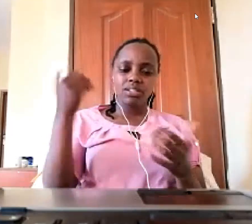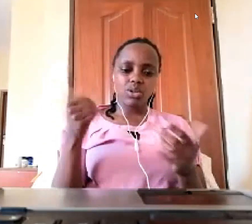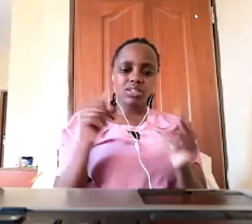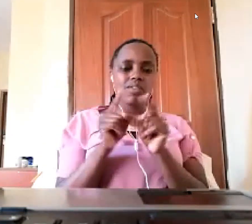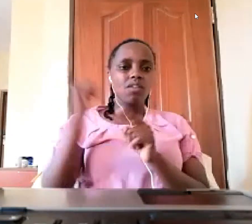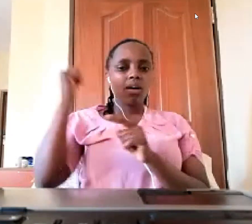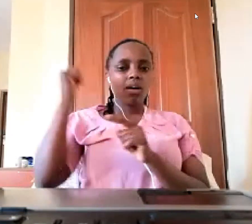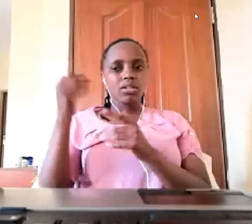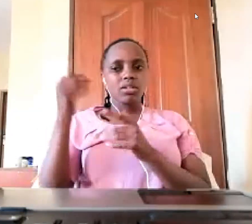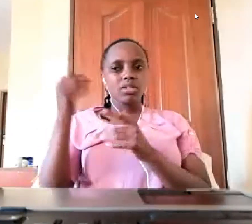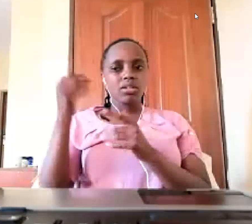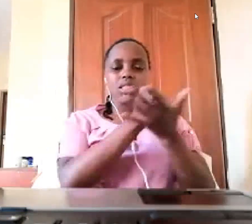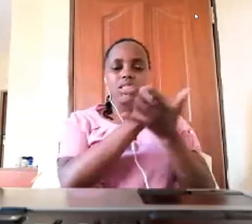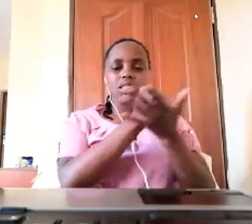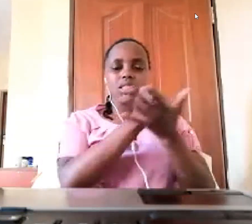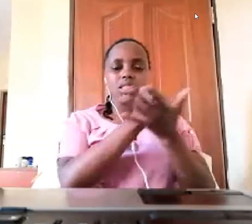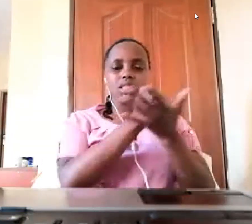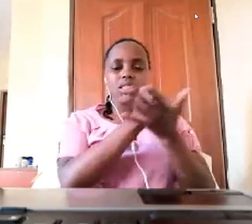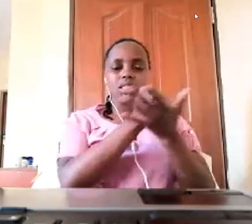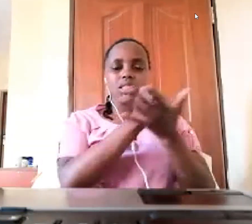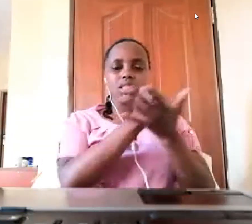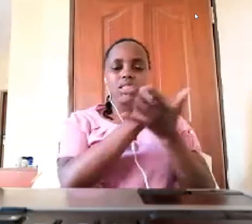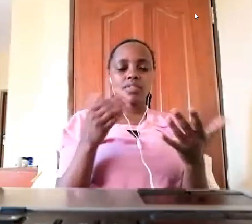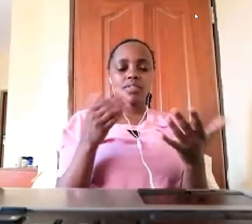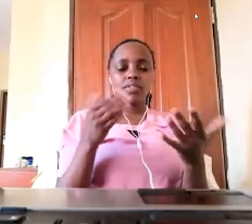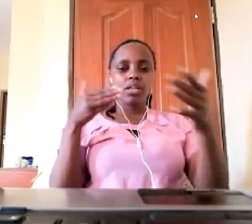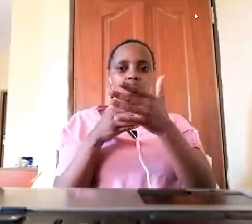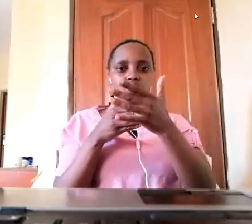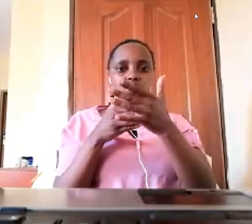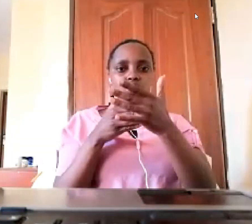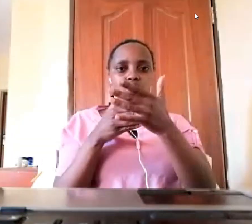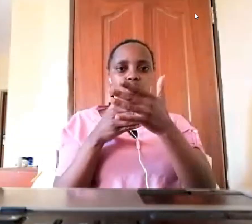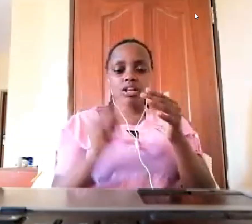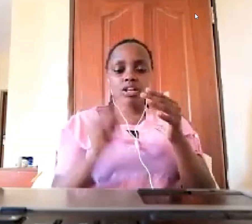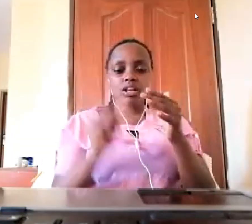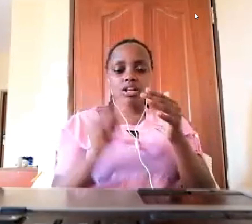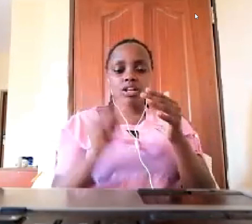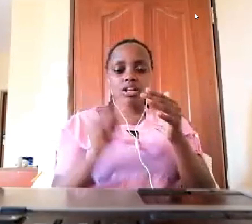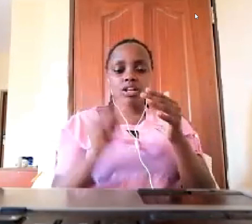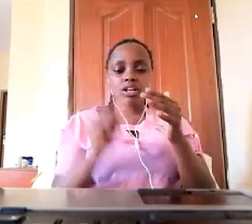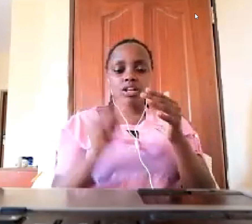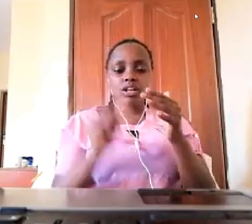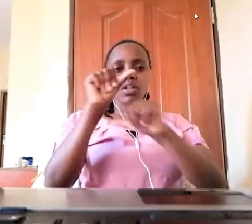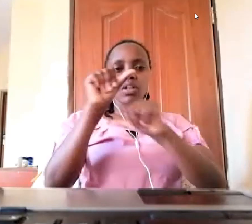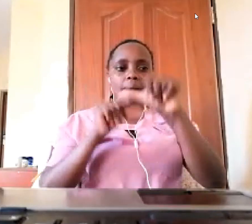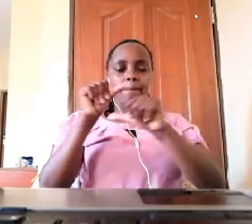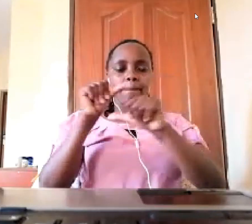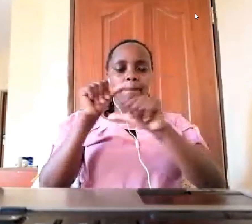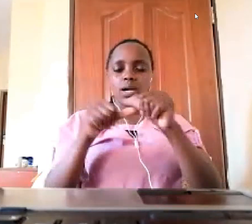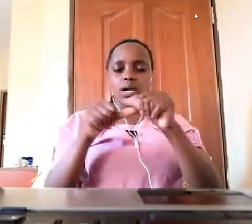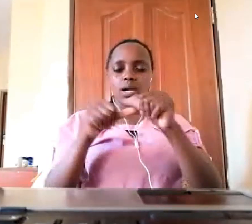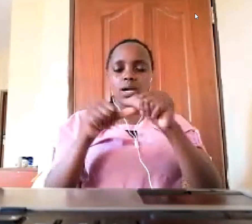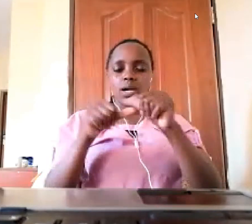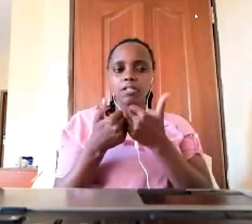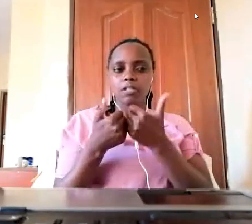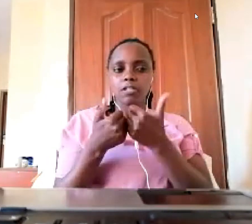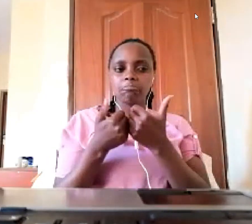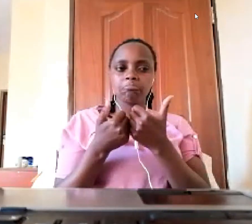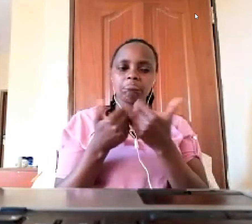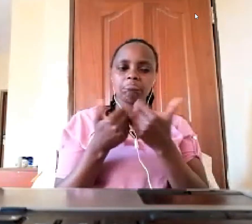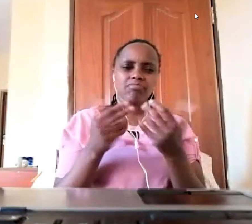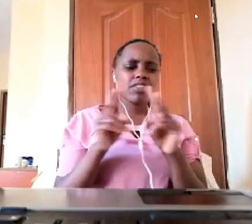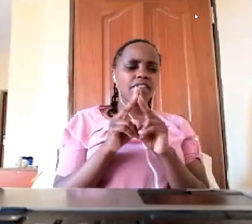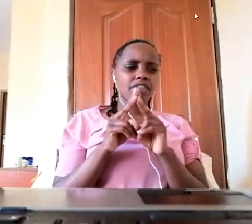for political intervention and everything. So of course, the sanction region for non-compliance on issues related to human rights violation is